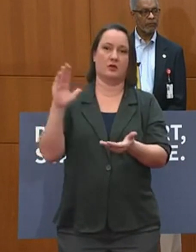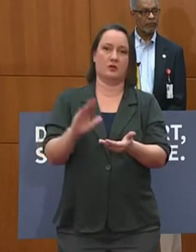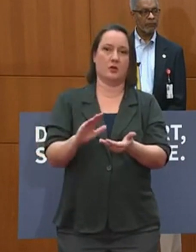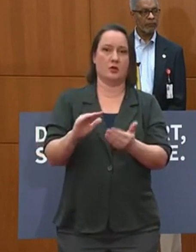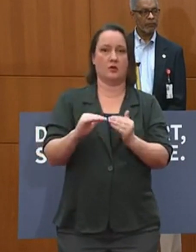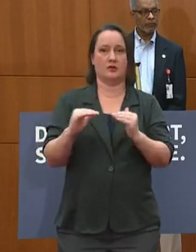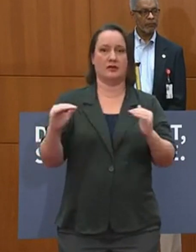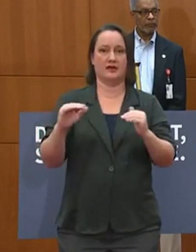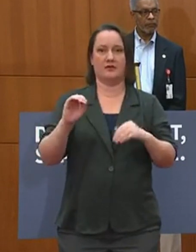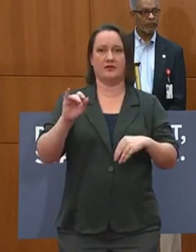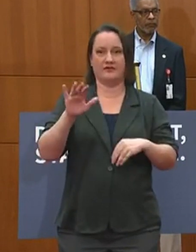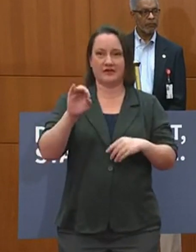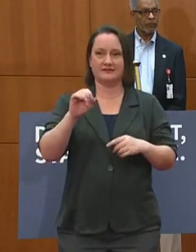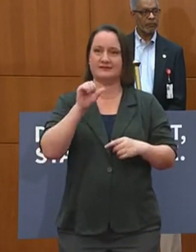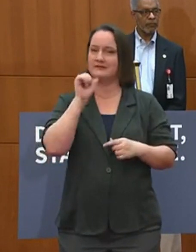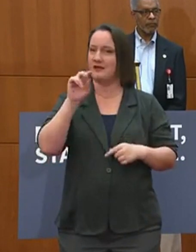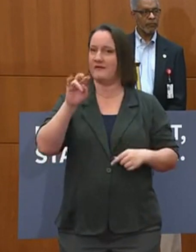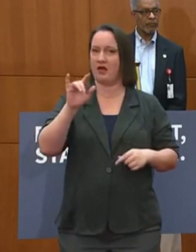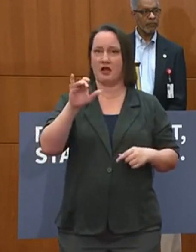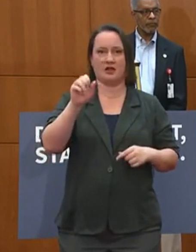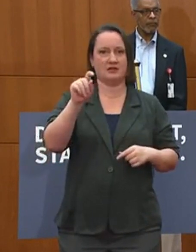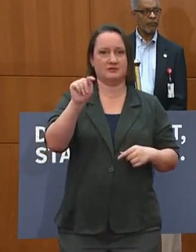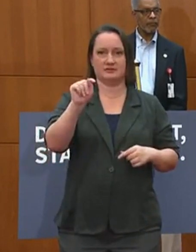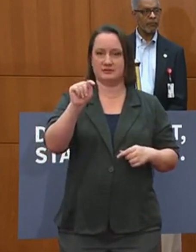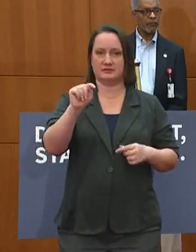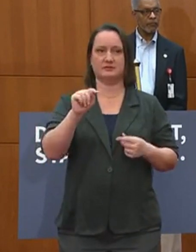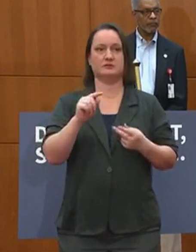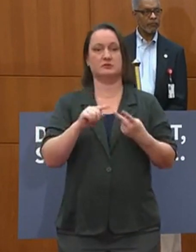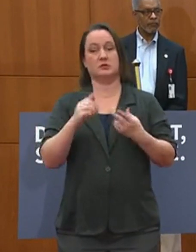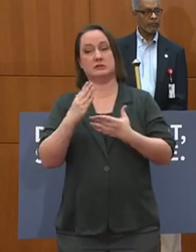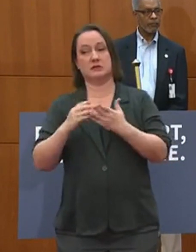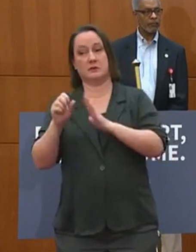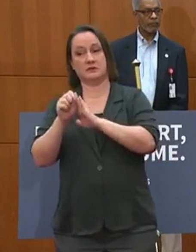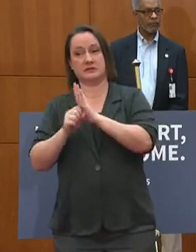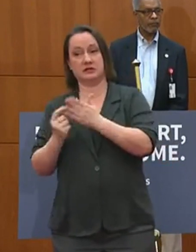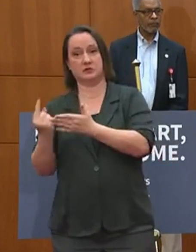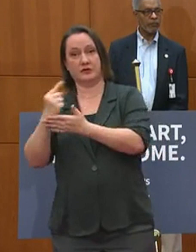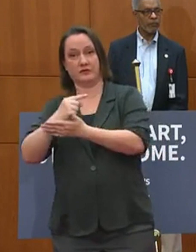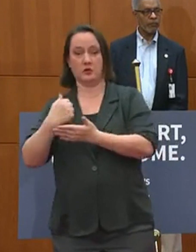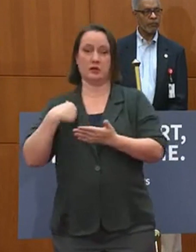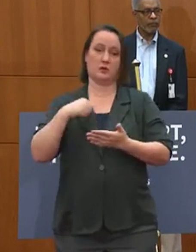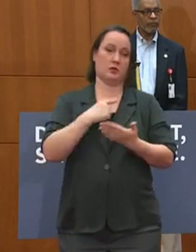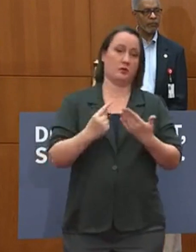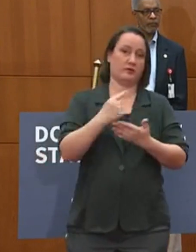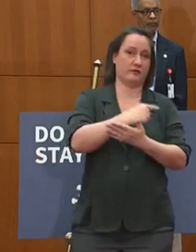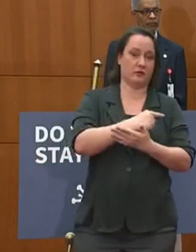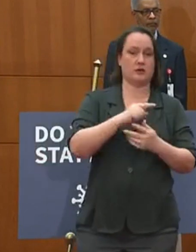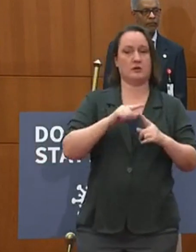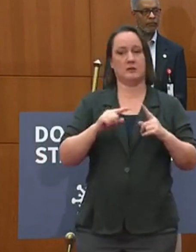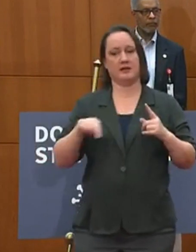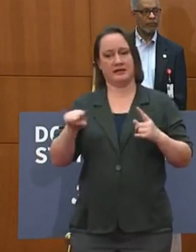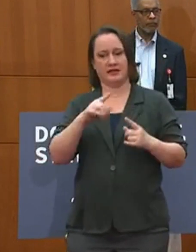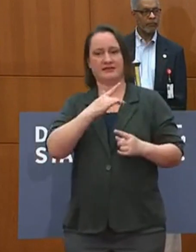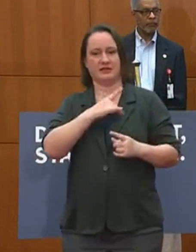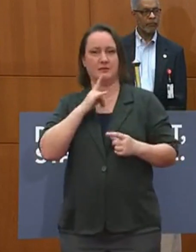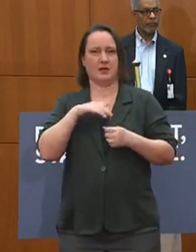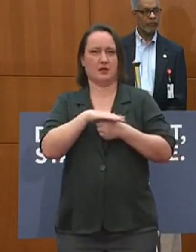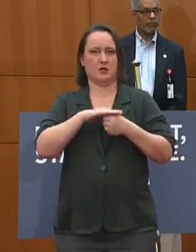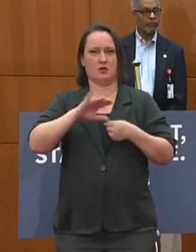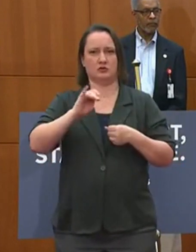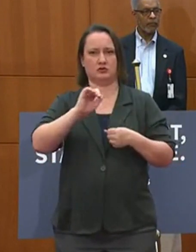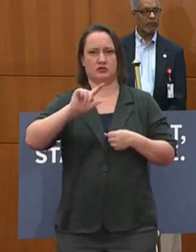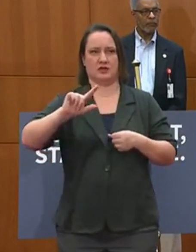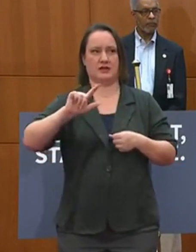offenses, nonviolent offenses, which some states are reviewing, and we're reviewing, but they're typically in the local jail,